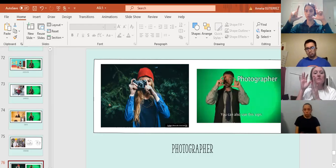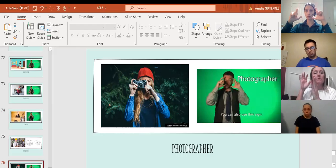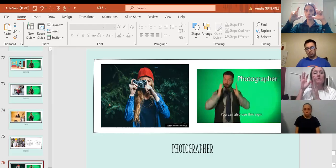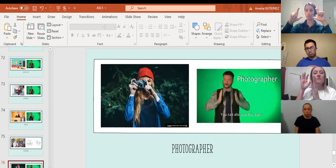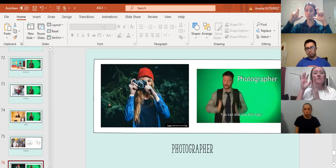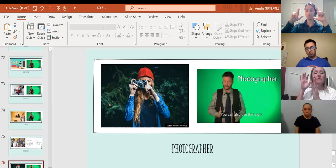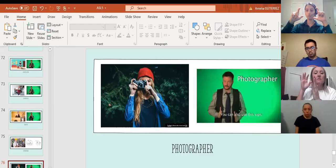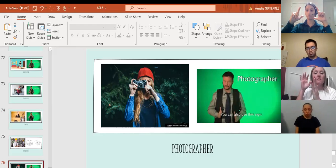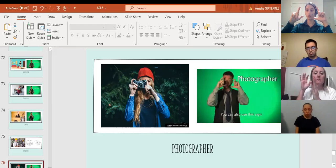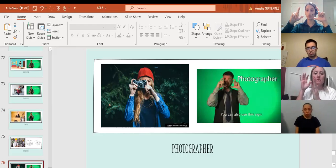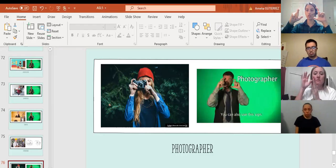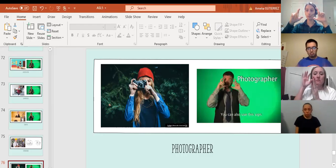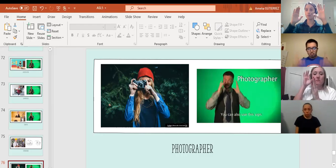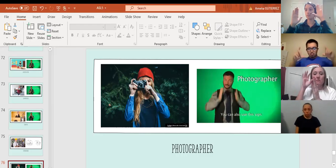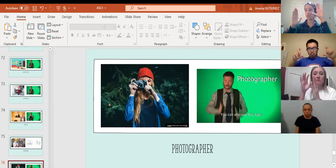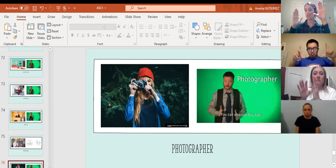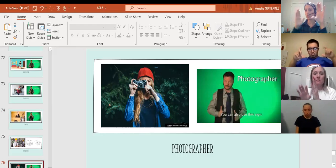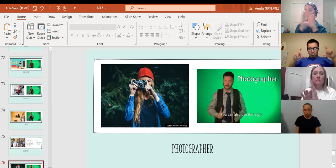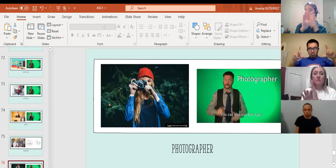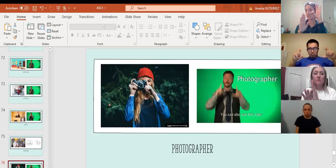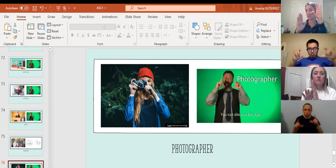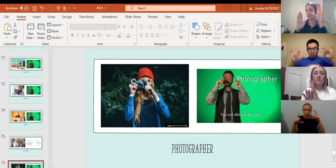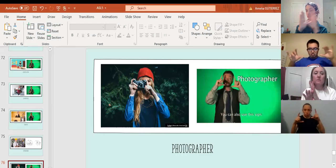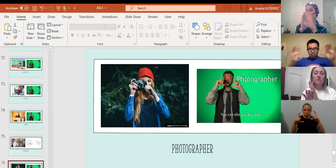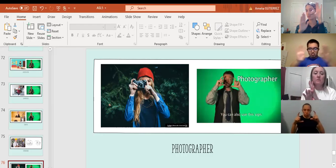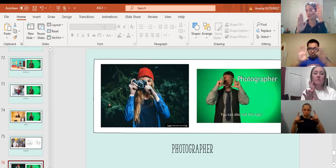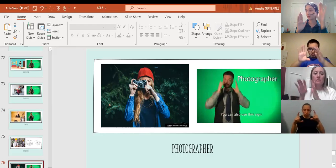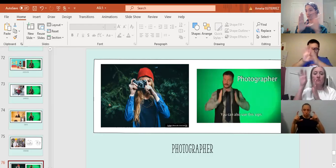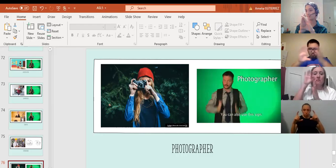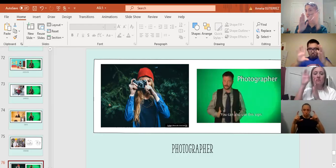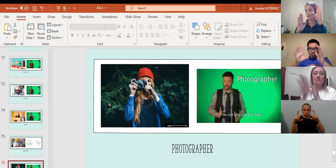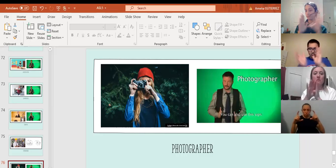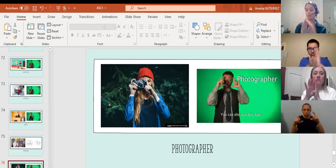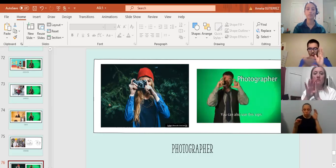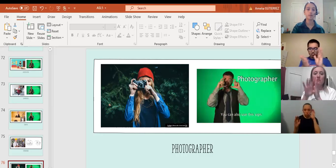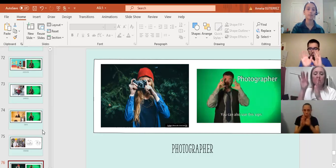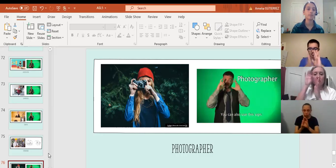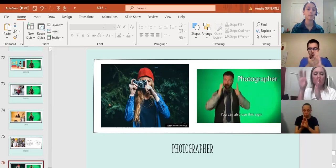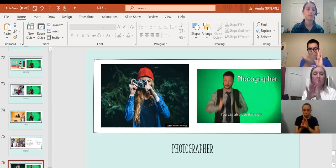picture, you have your camera, but these are pictures.